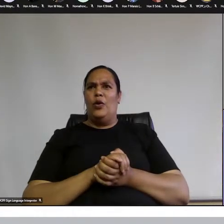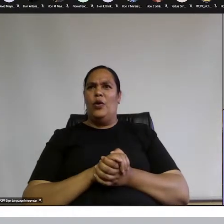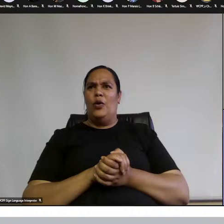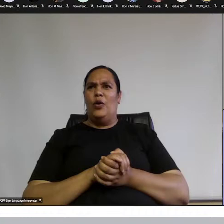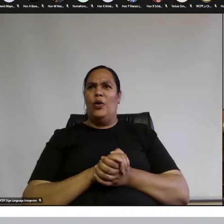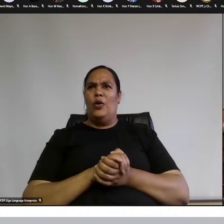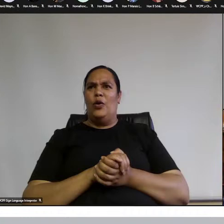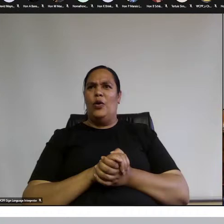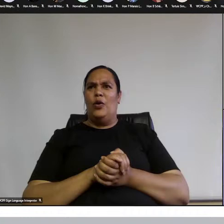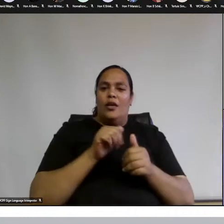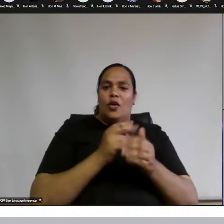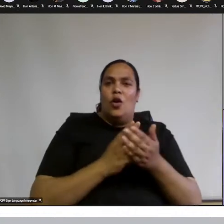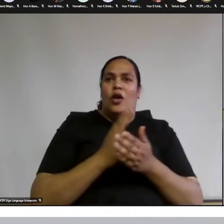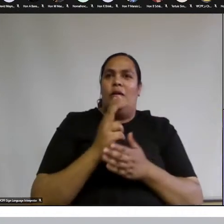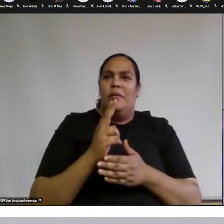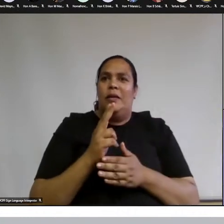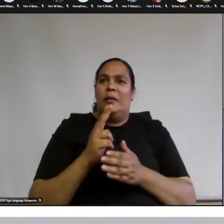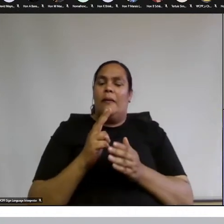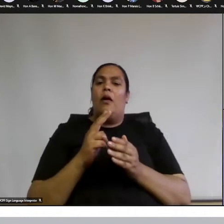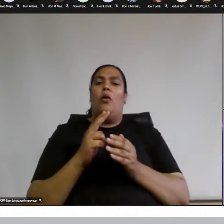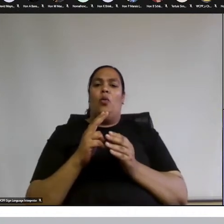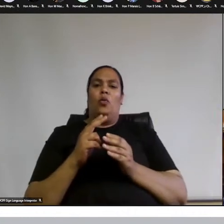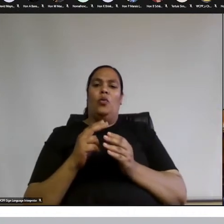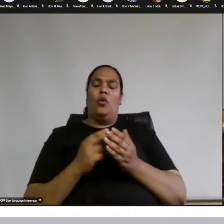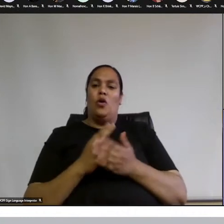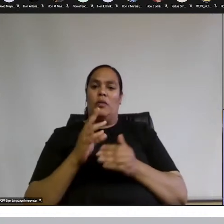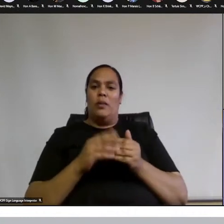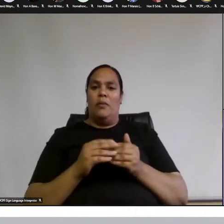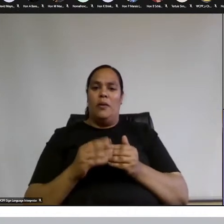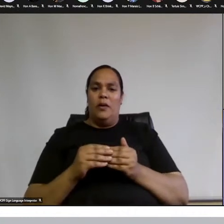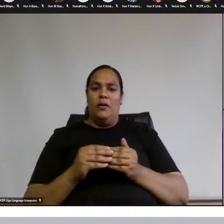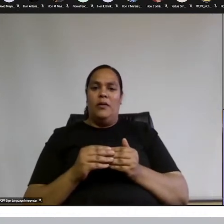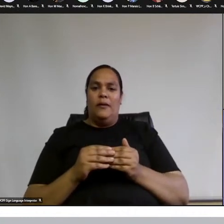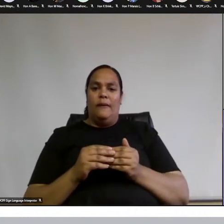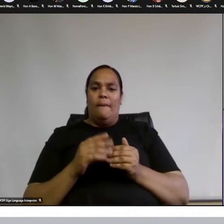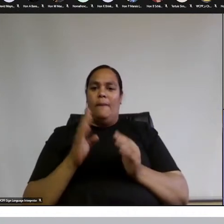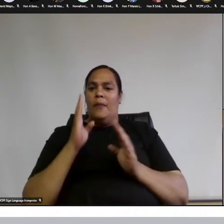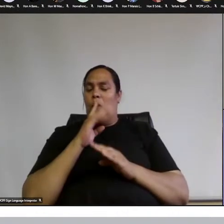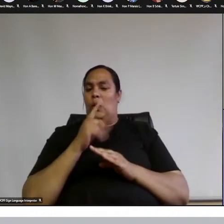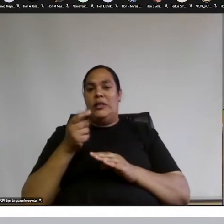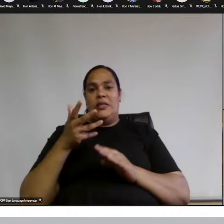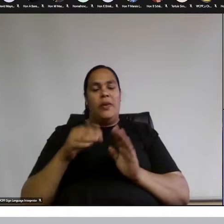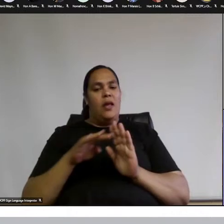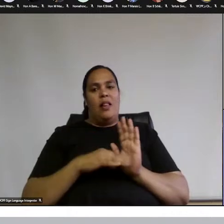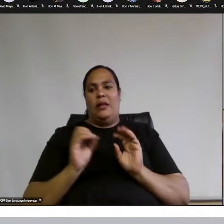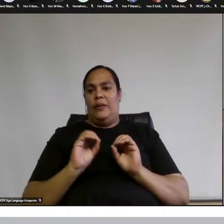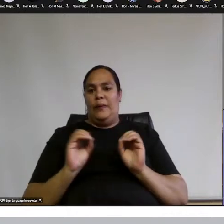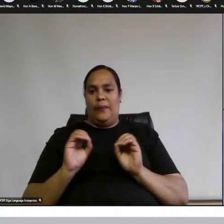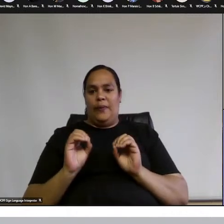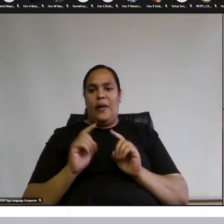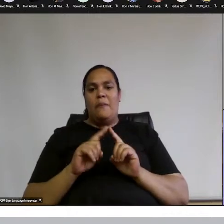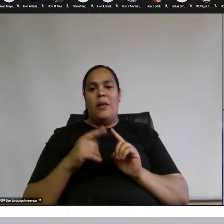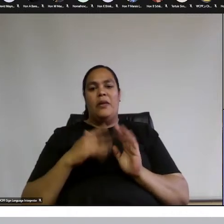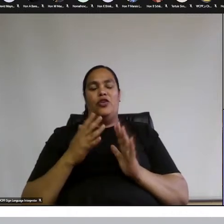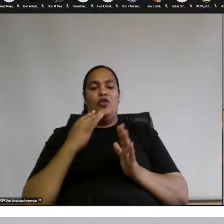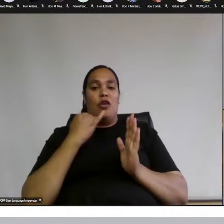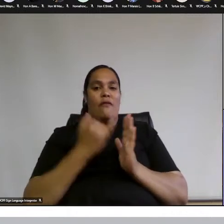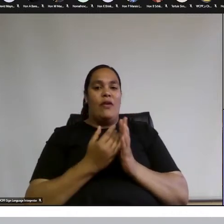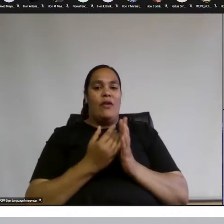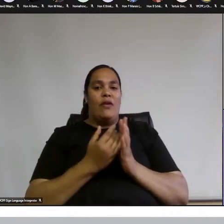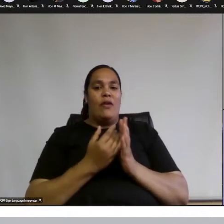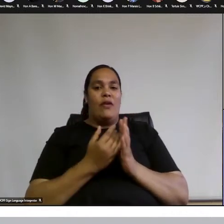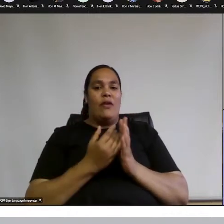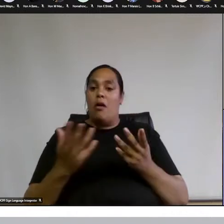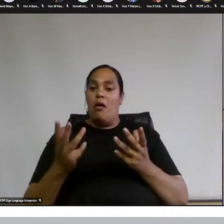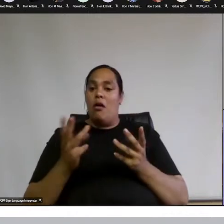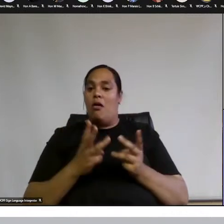Minister. Honourable members, there is no speakers list. I will just confirm the numbers